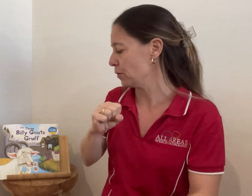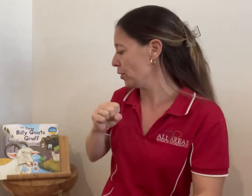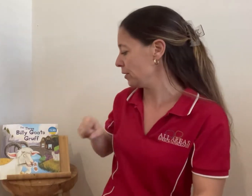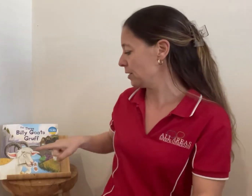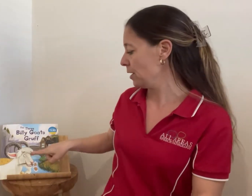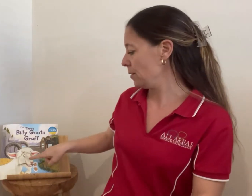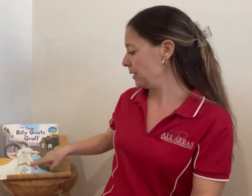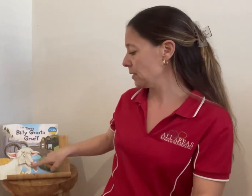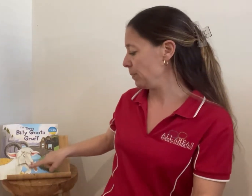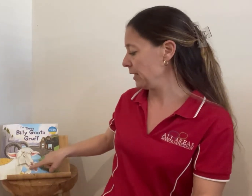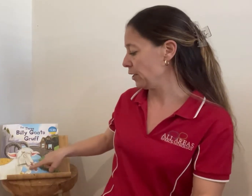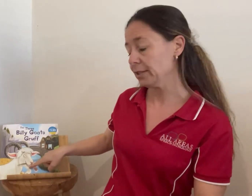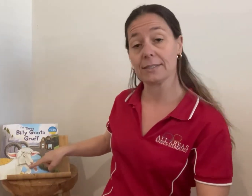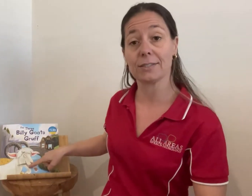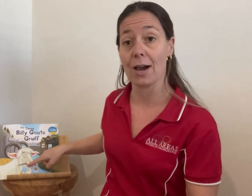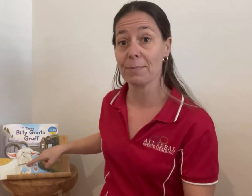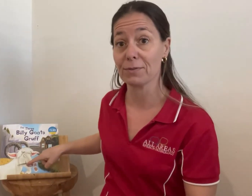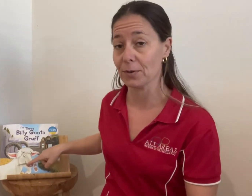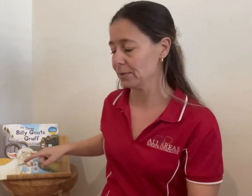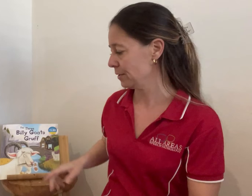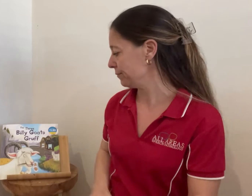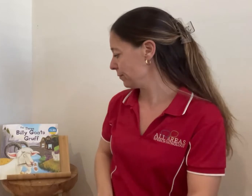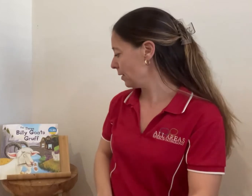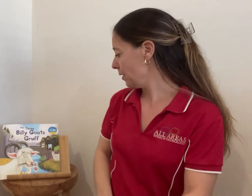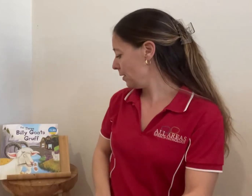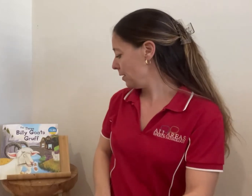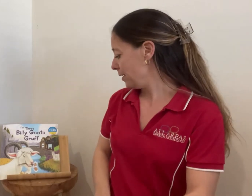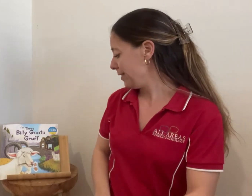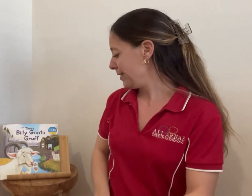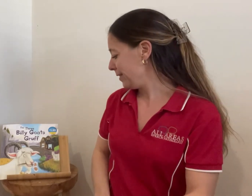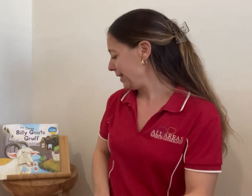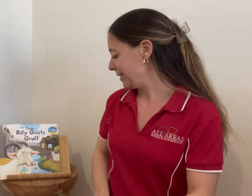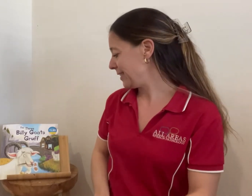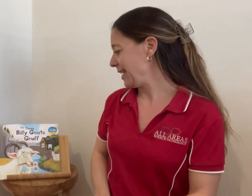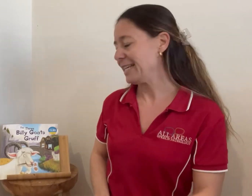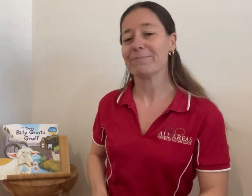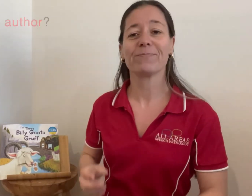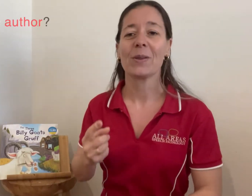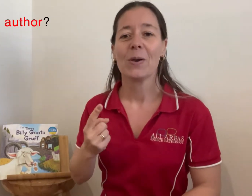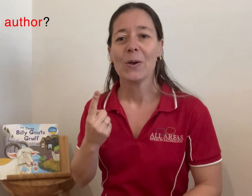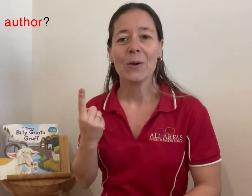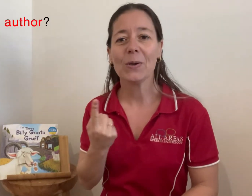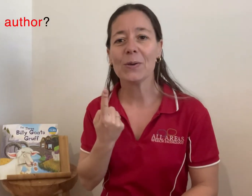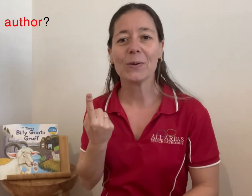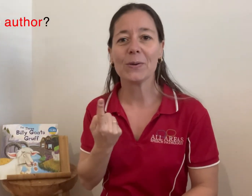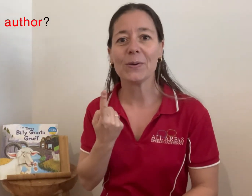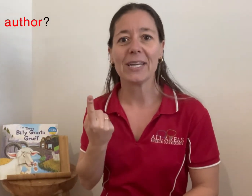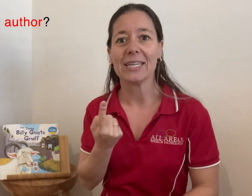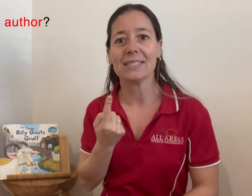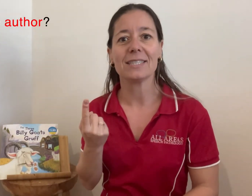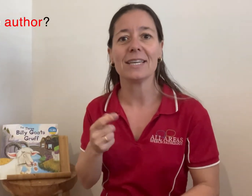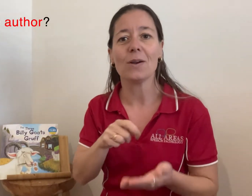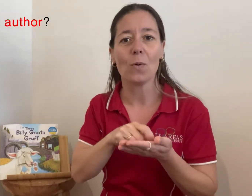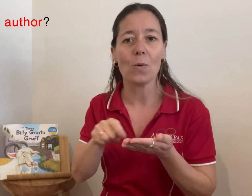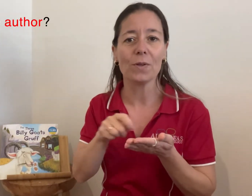goat because a billy goat is a type of goat. Let's see. Who is the